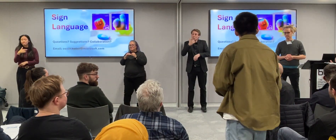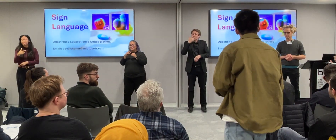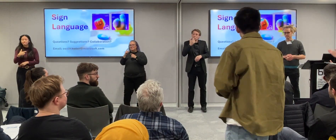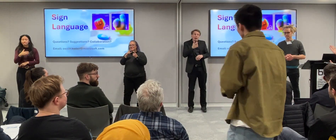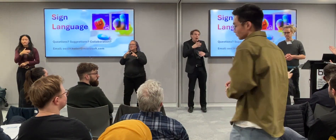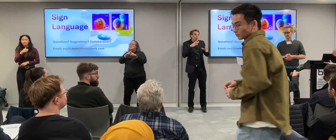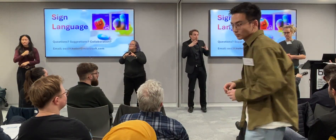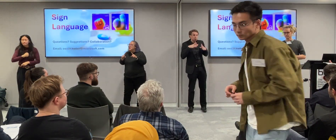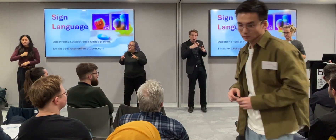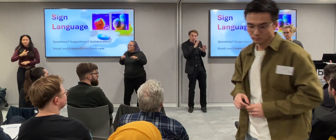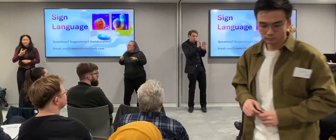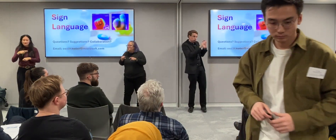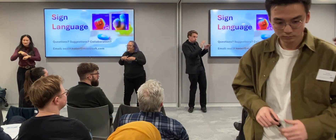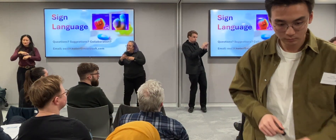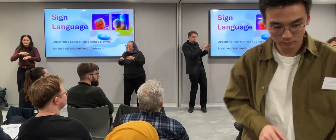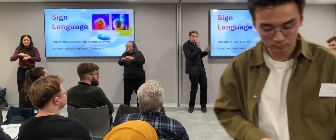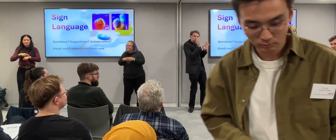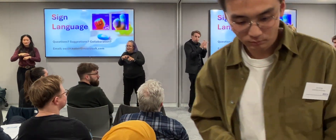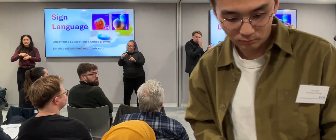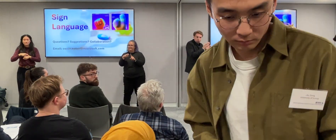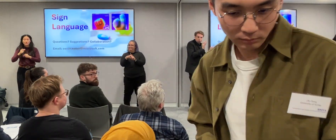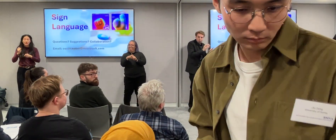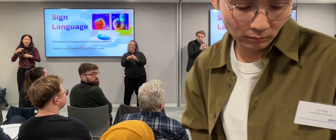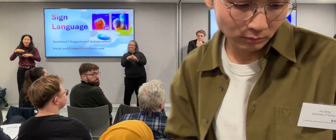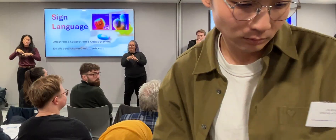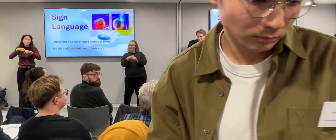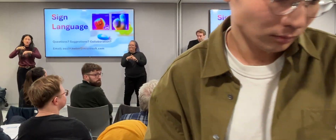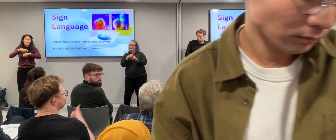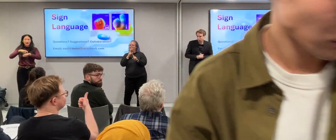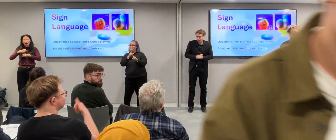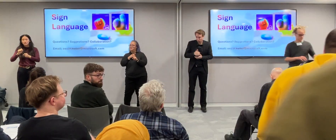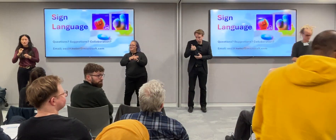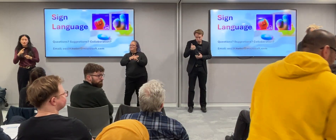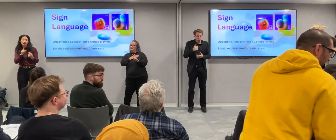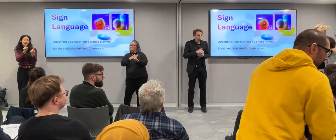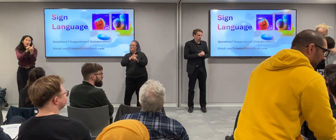I'm sure he'll be happy to answer any more questions for you.